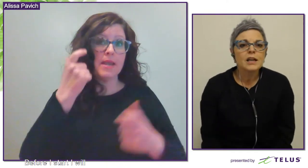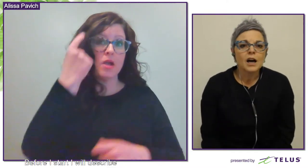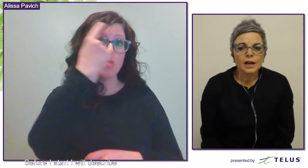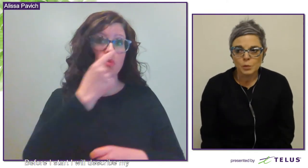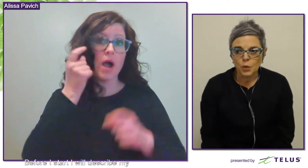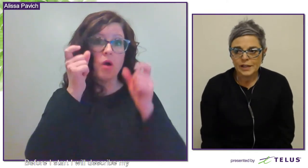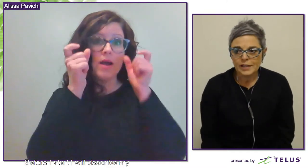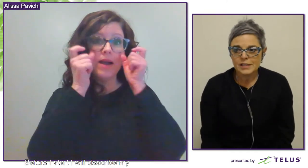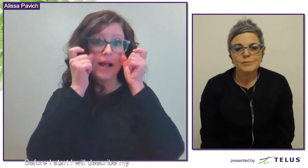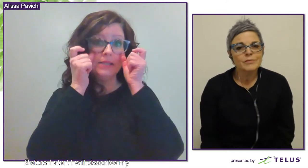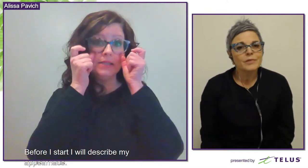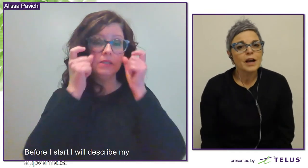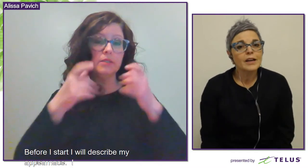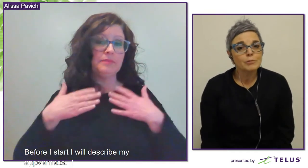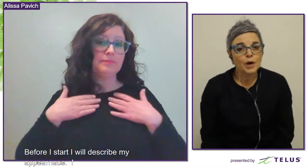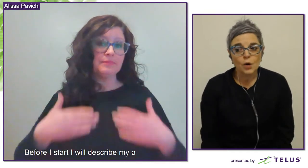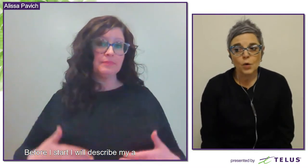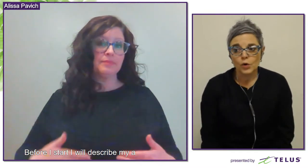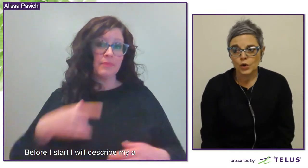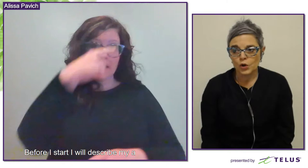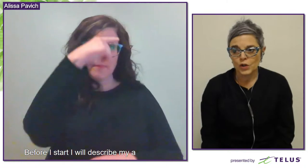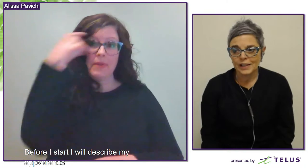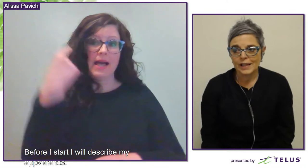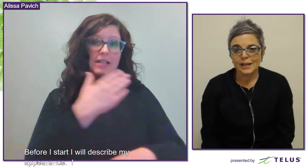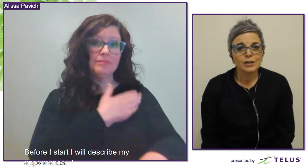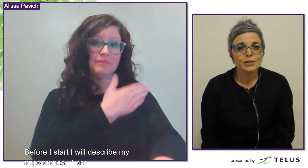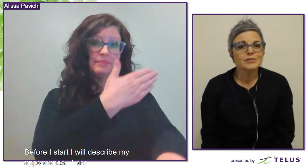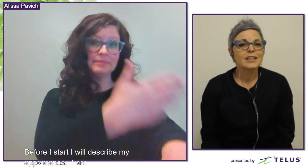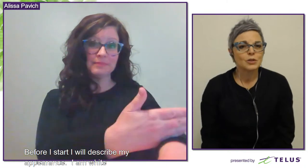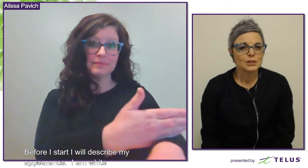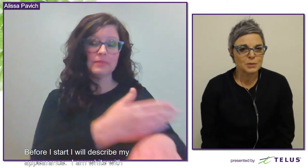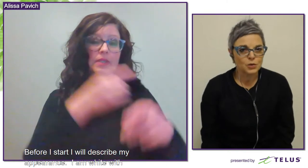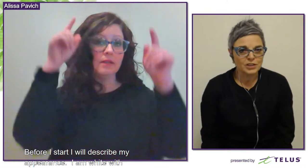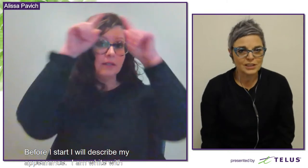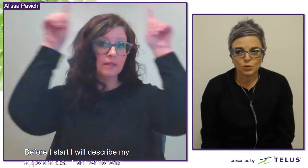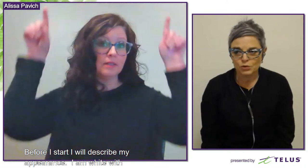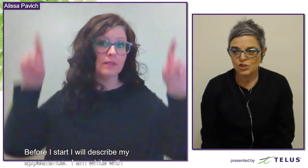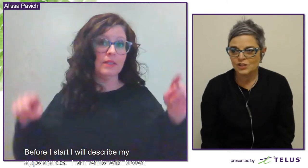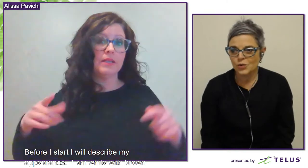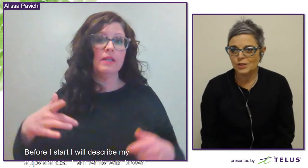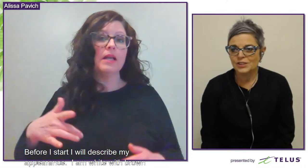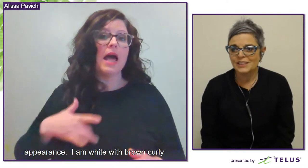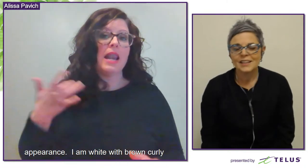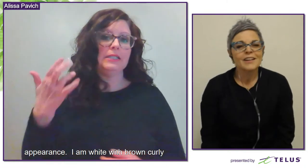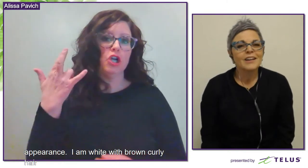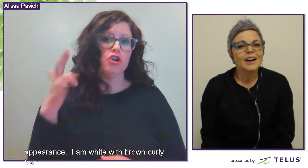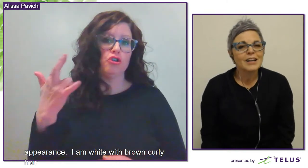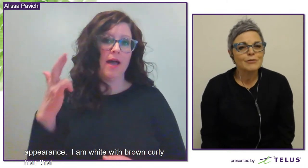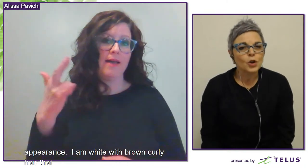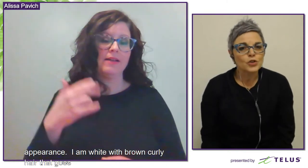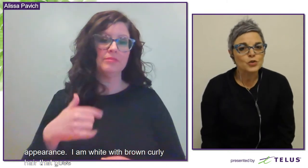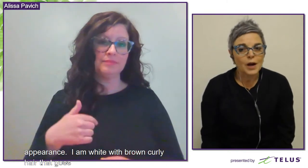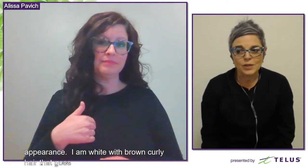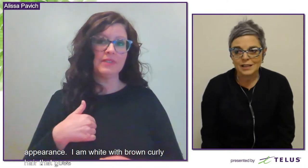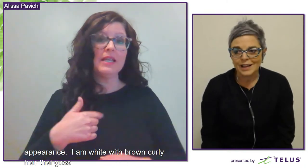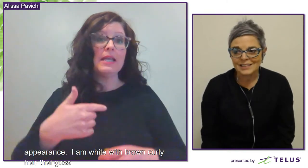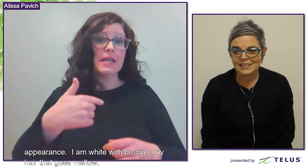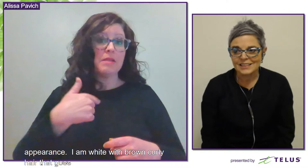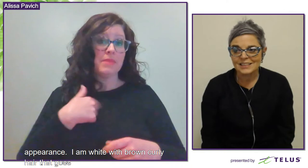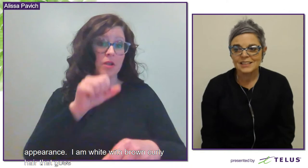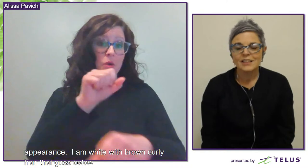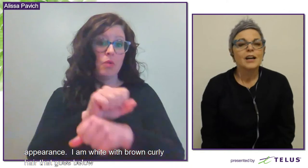tonight. I am white. I have brown curly hair that goes below the shoulders. I have large